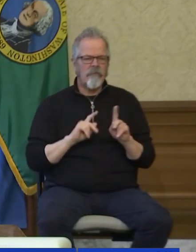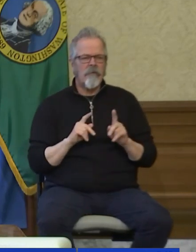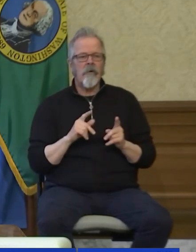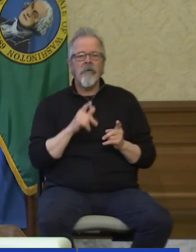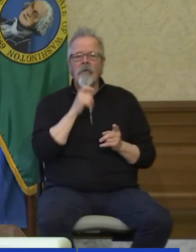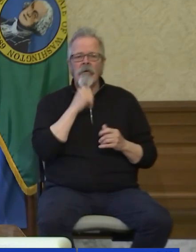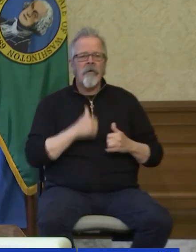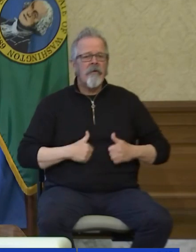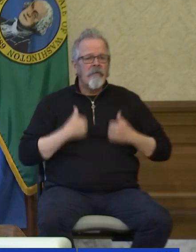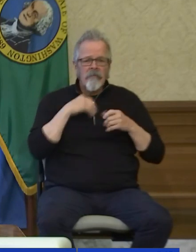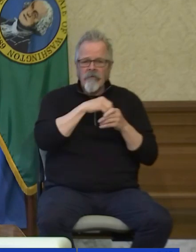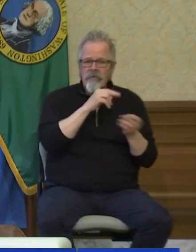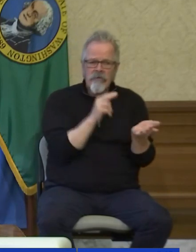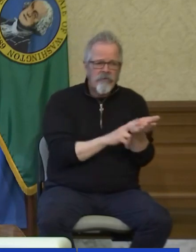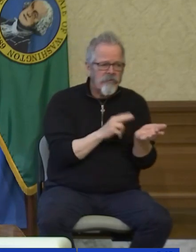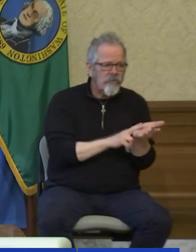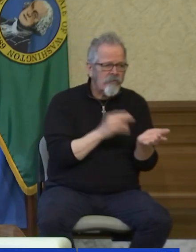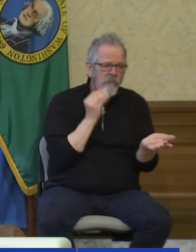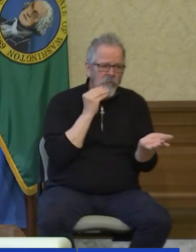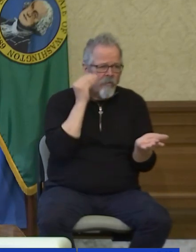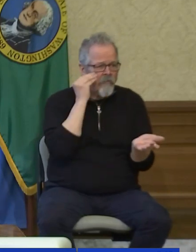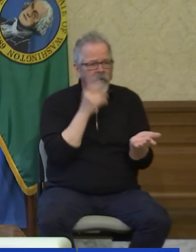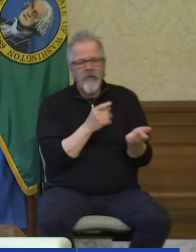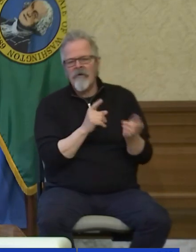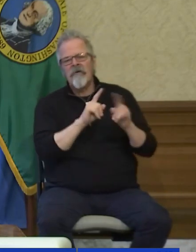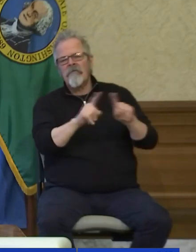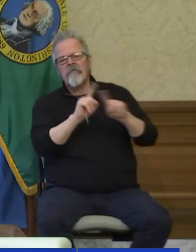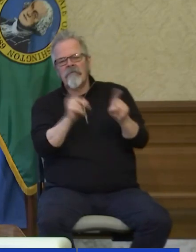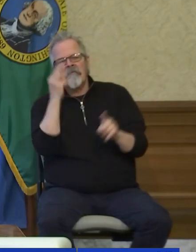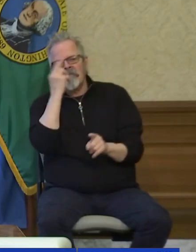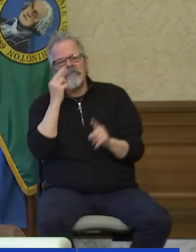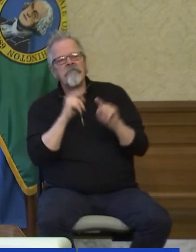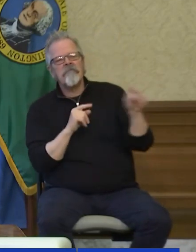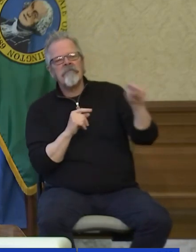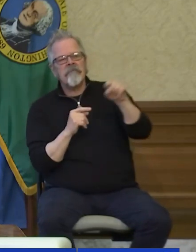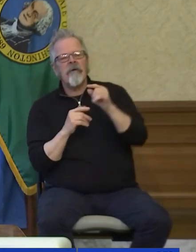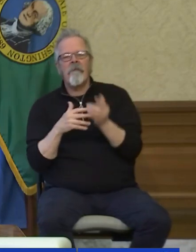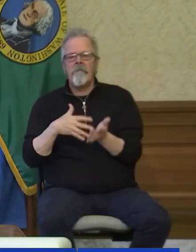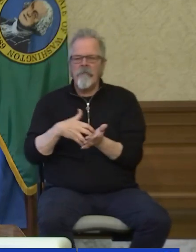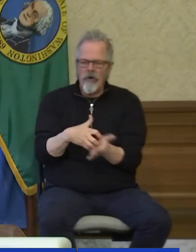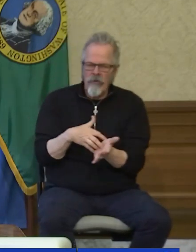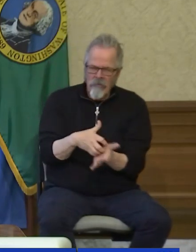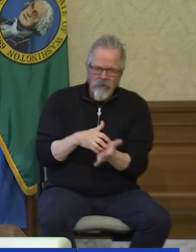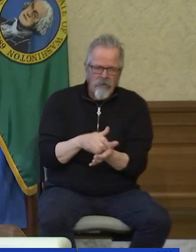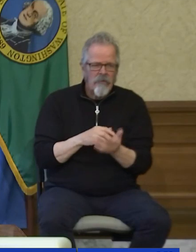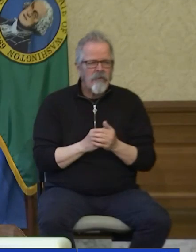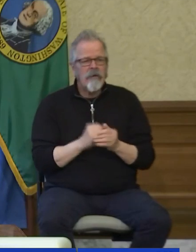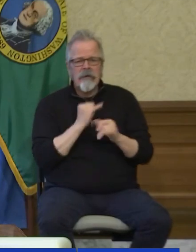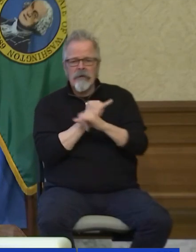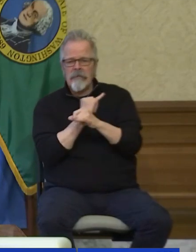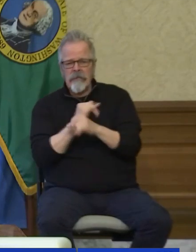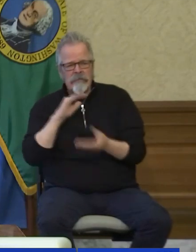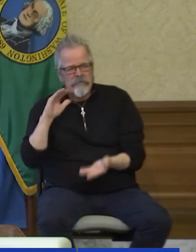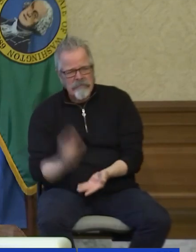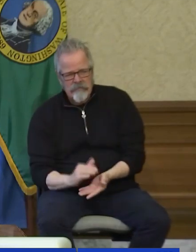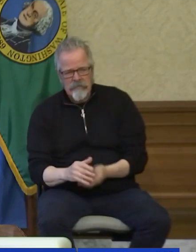those inequities to protect all of our people, not just some. And the last aisle is our healthcare system readiness. We